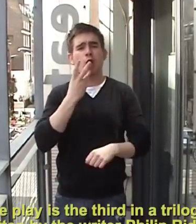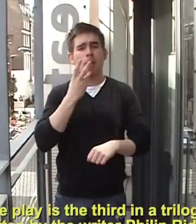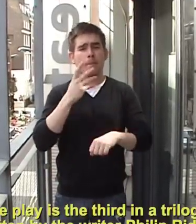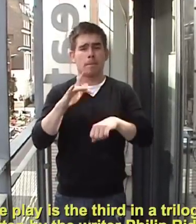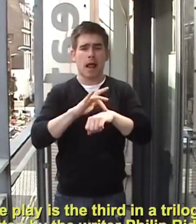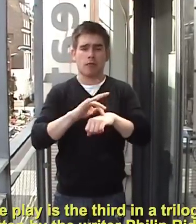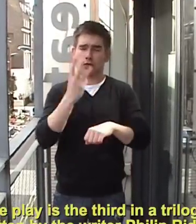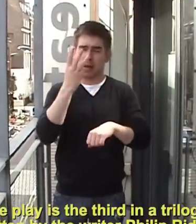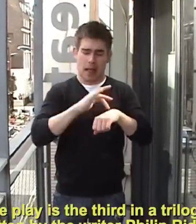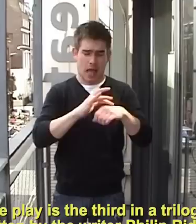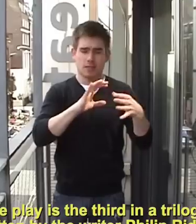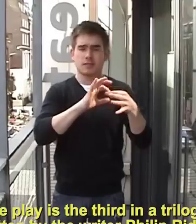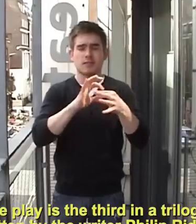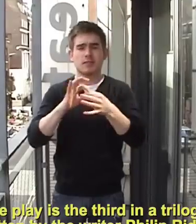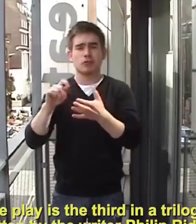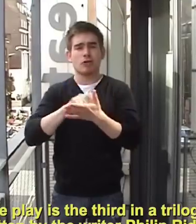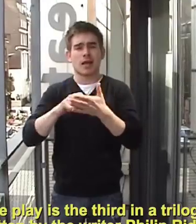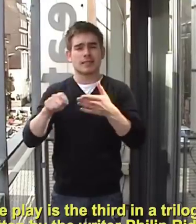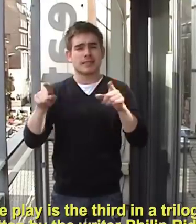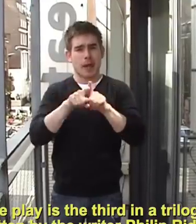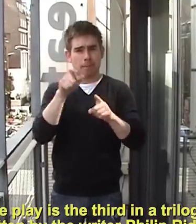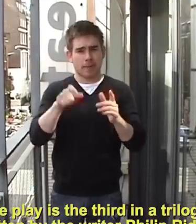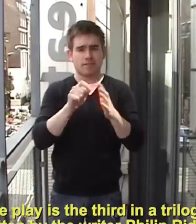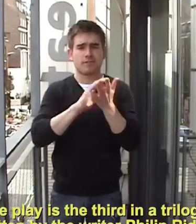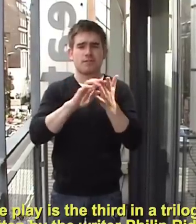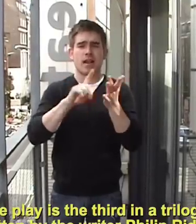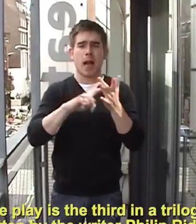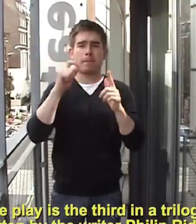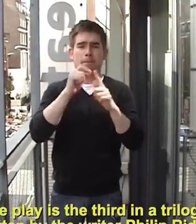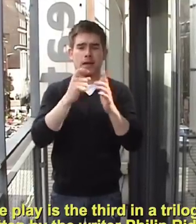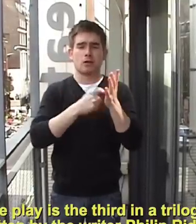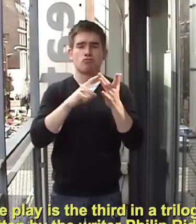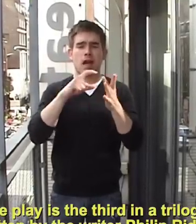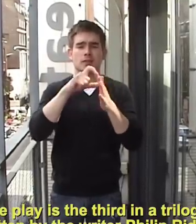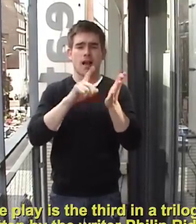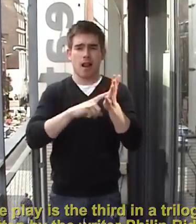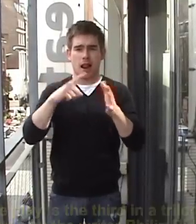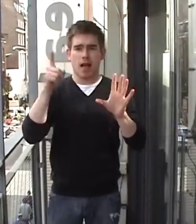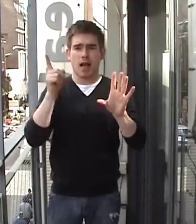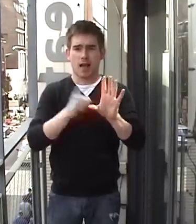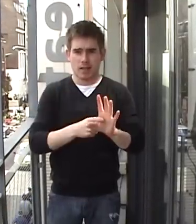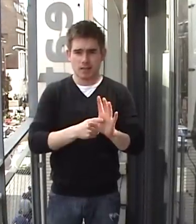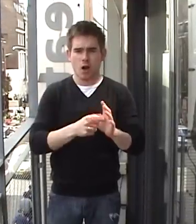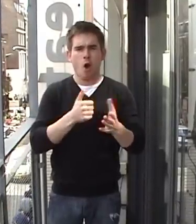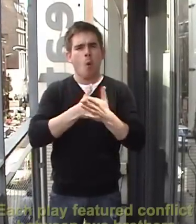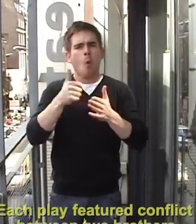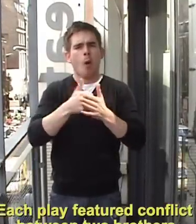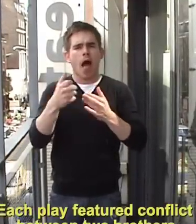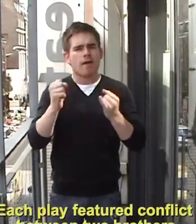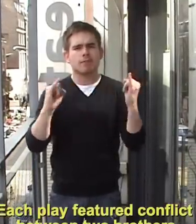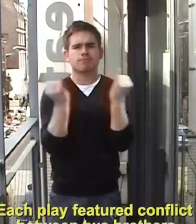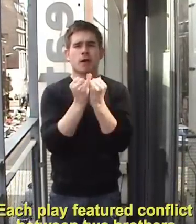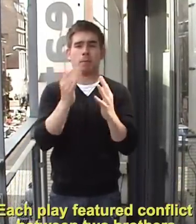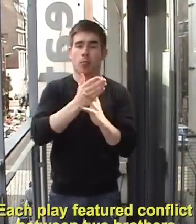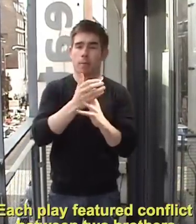The play is the third in the trilogy, written by the writer Philip Ridley. Each play features